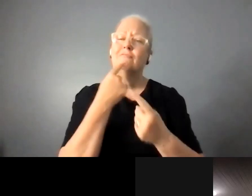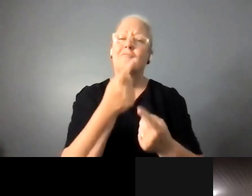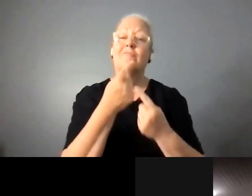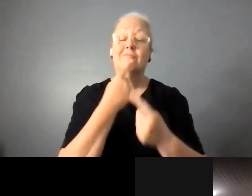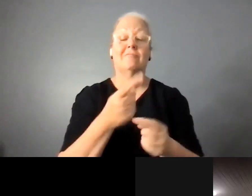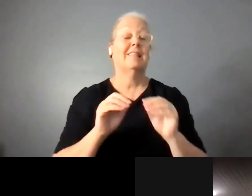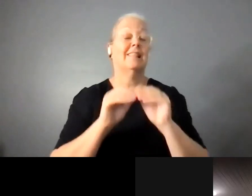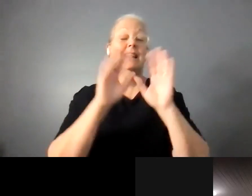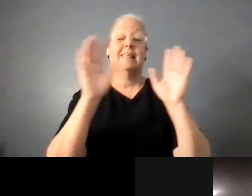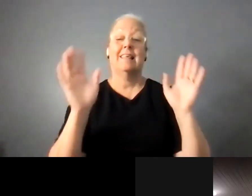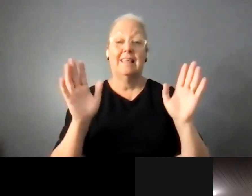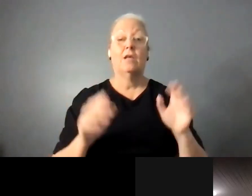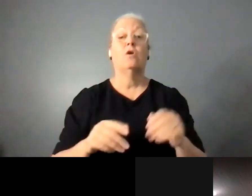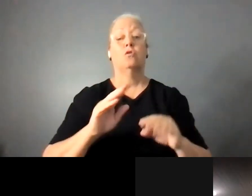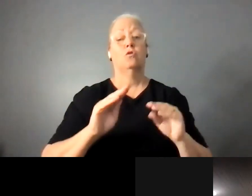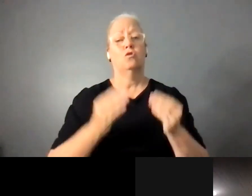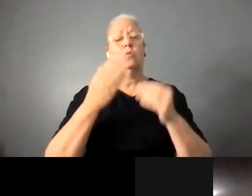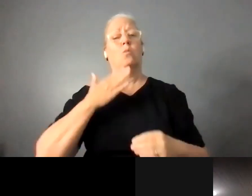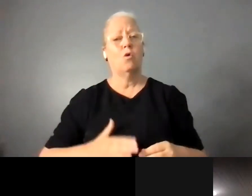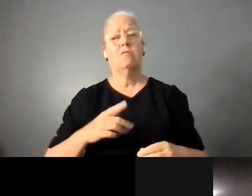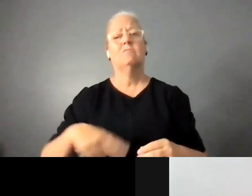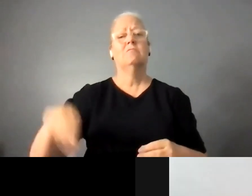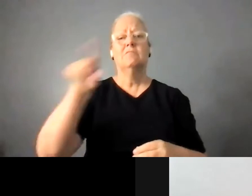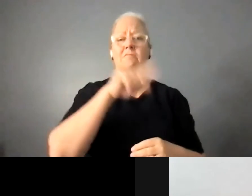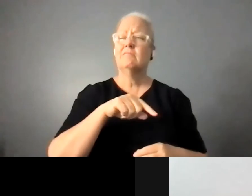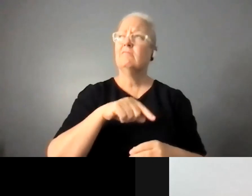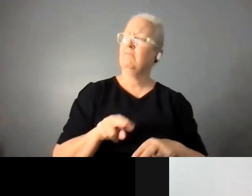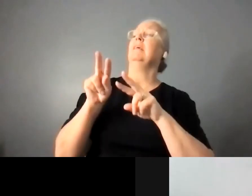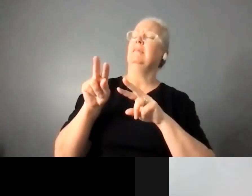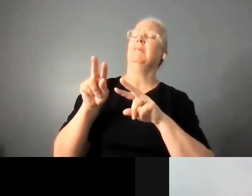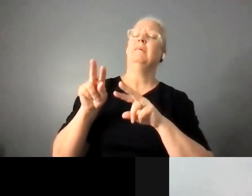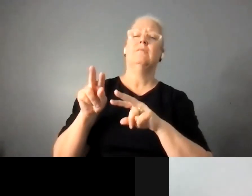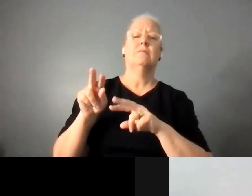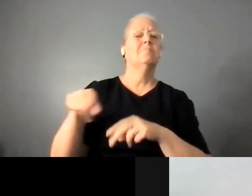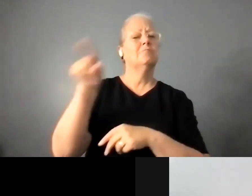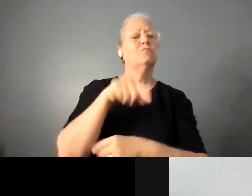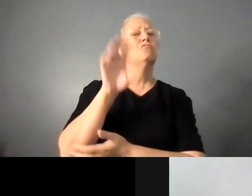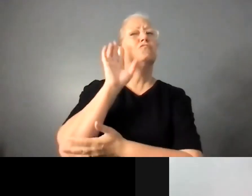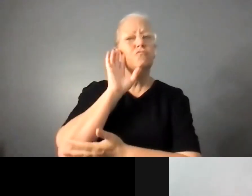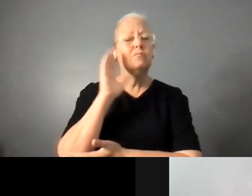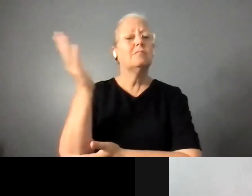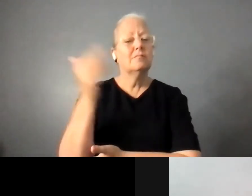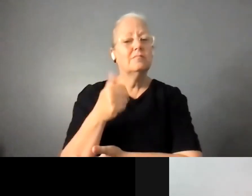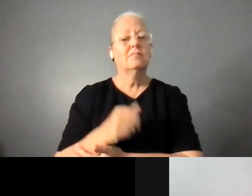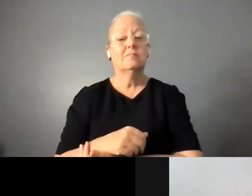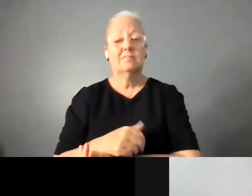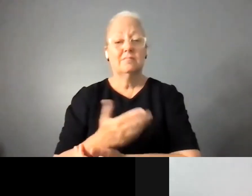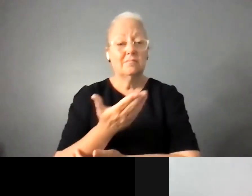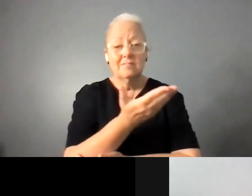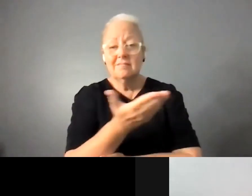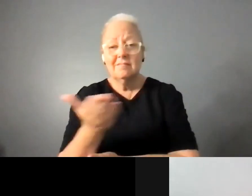heard. Young people want to be part of the change. Antonio, Eileen,